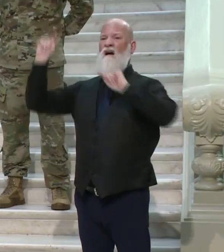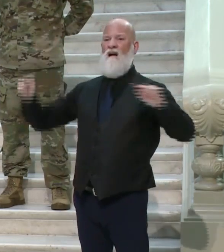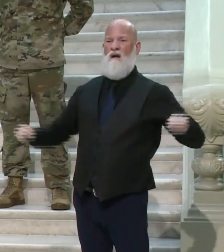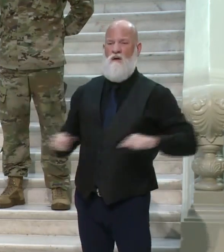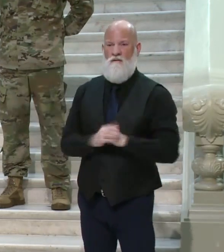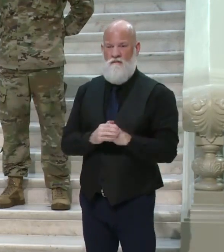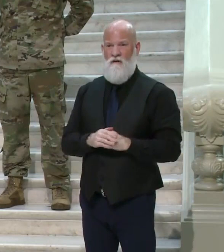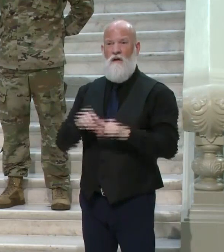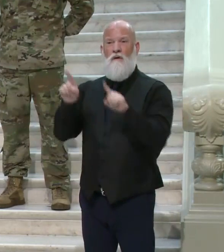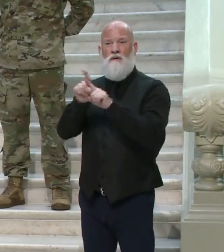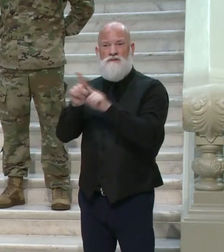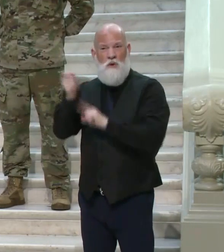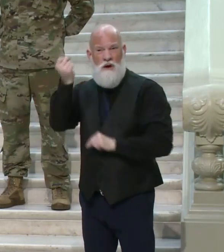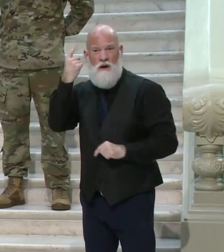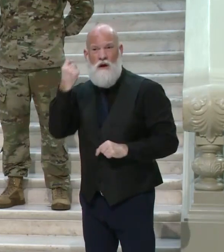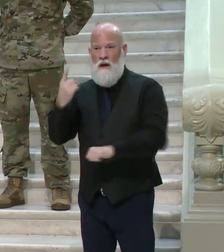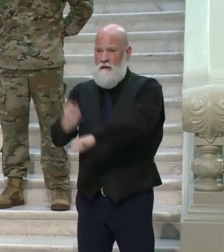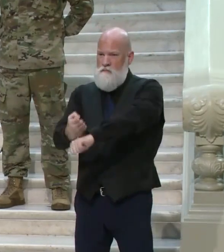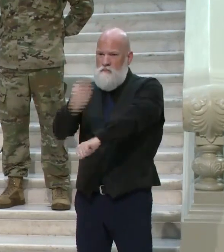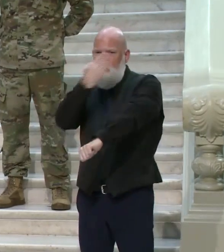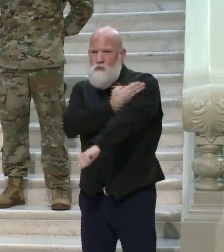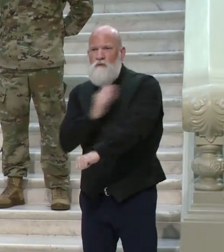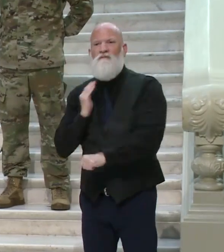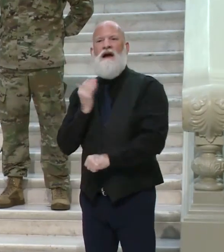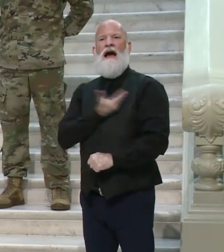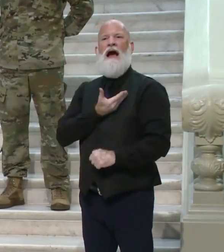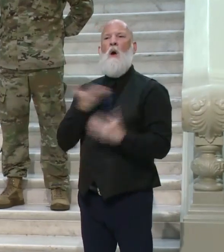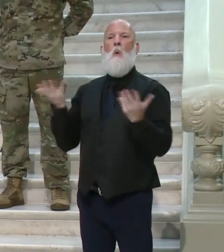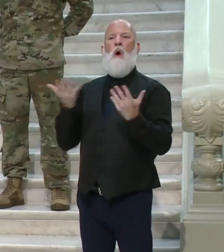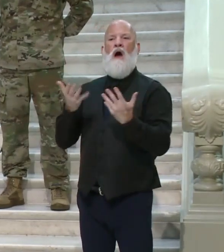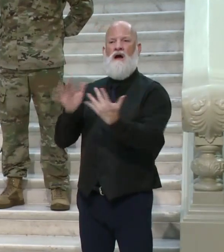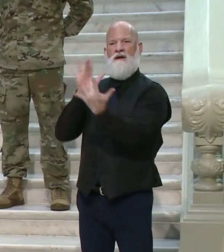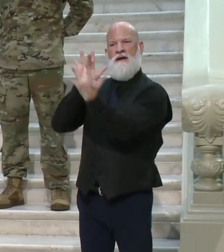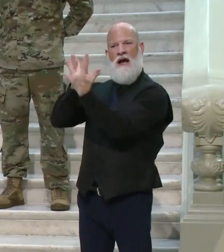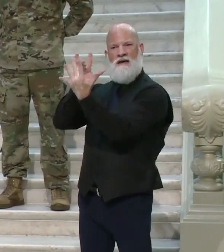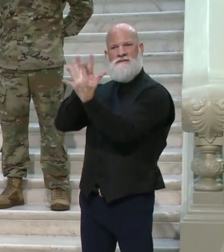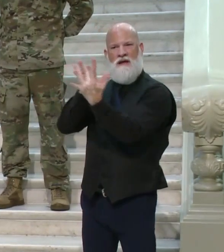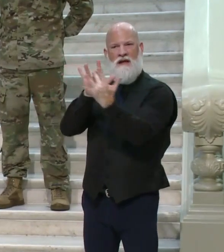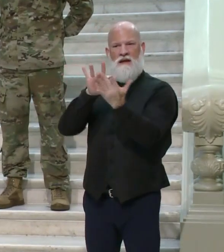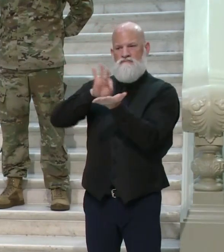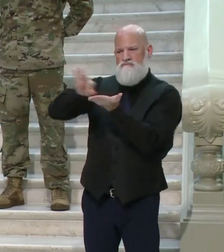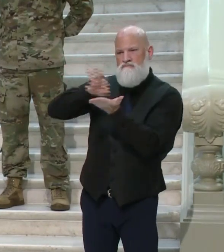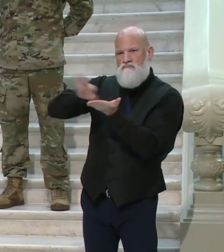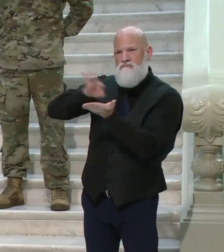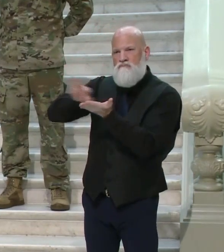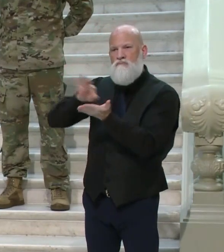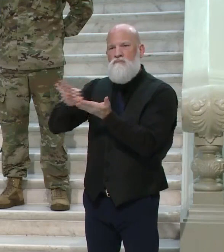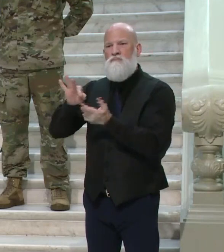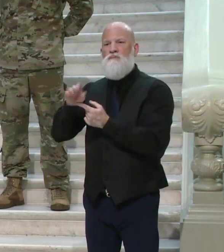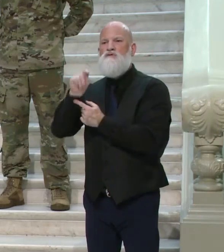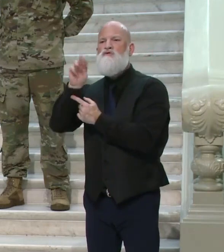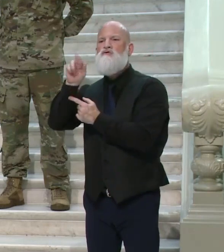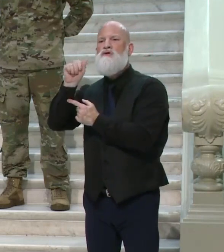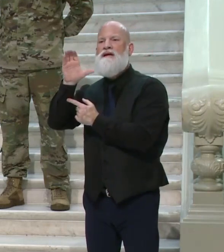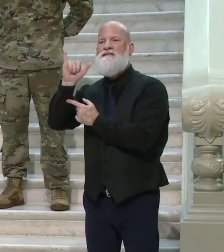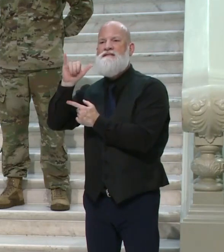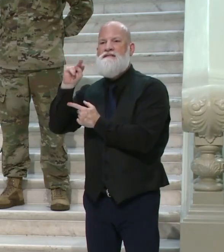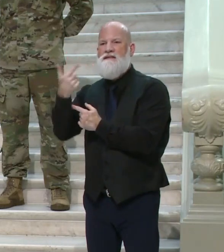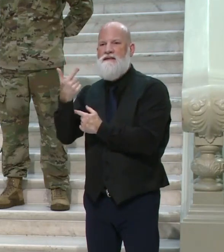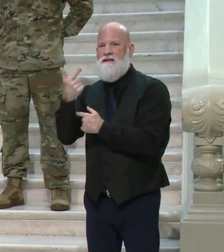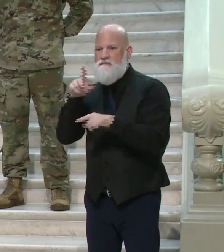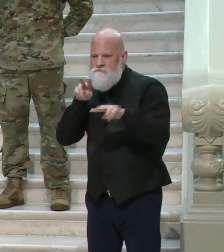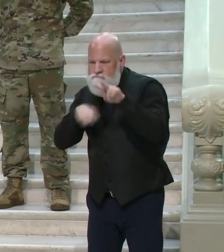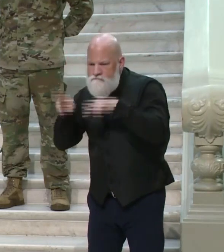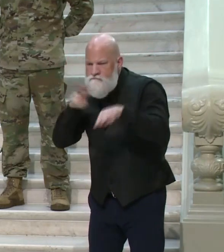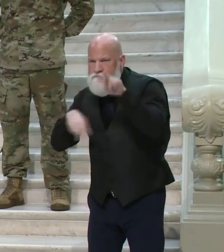up our contact tracing capacity. We've been doing contact tracing all along. We have now